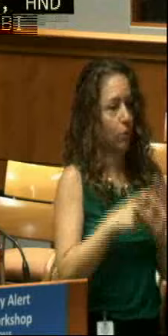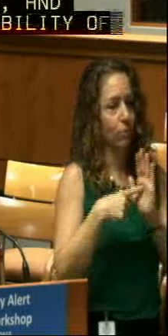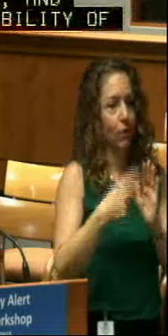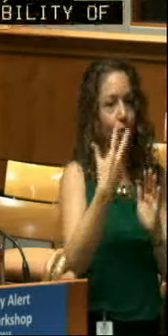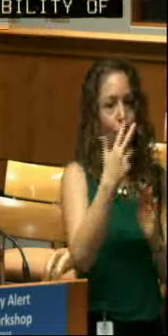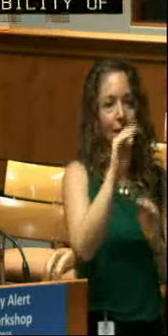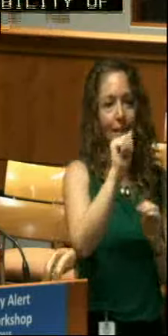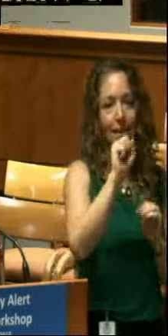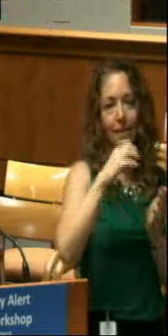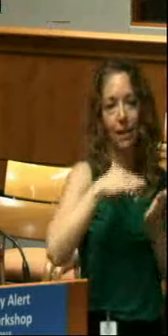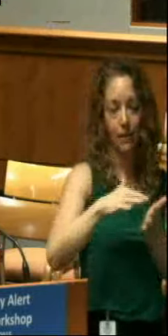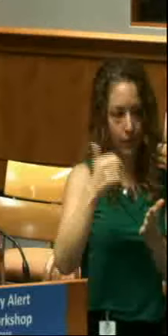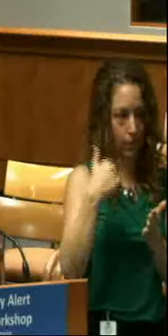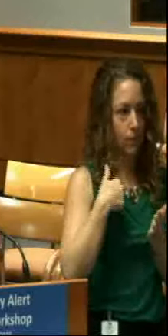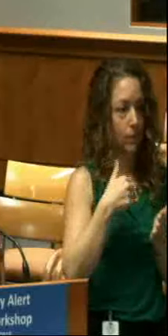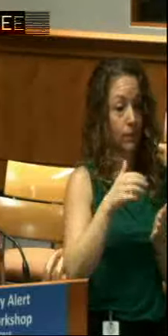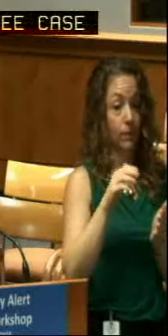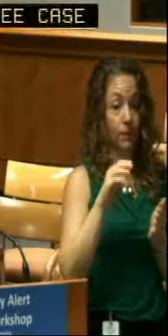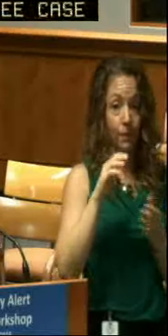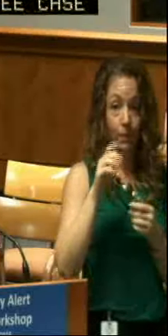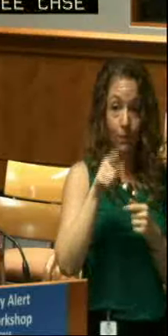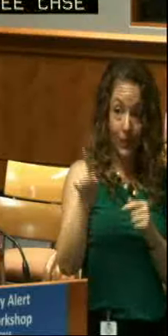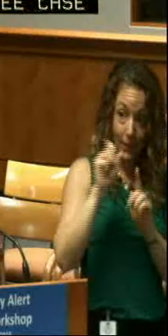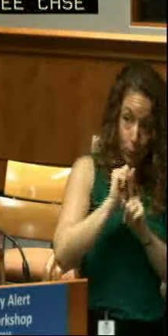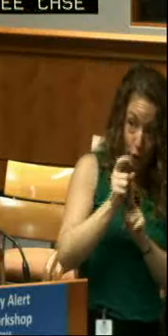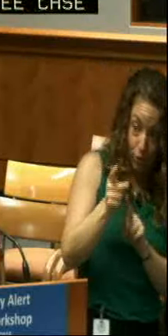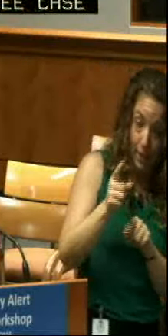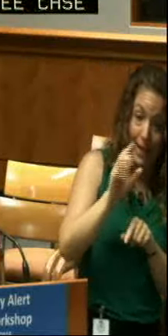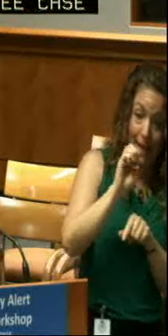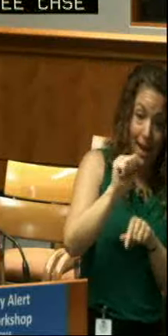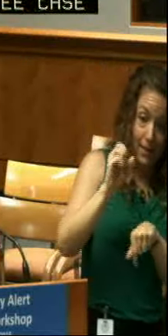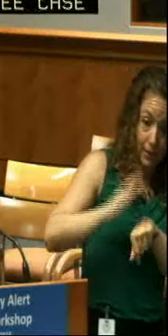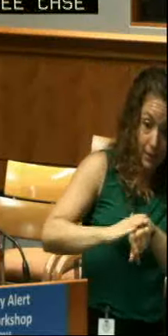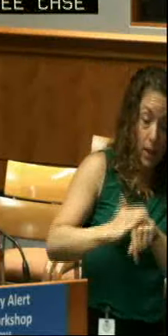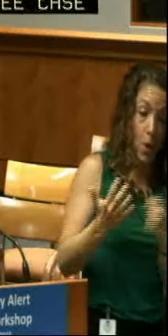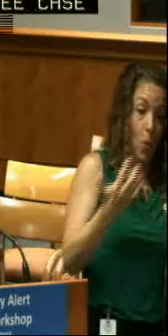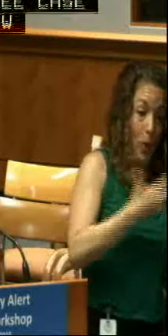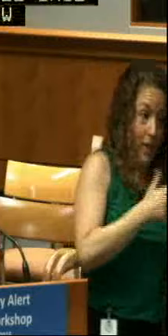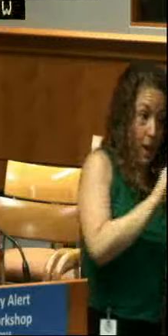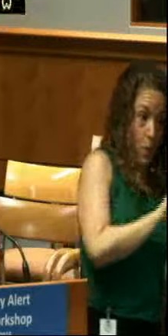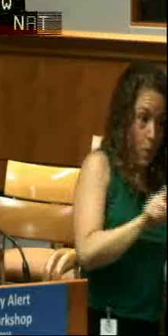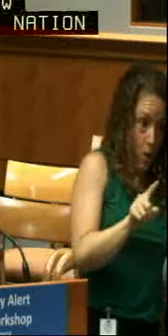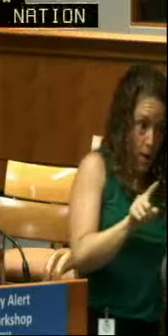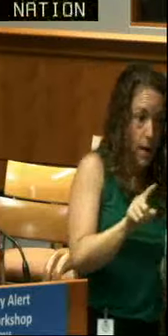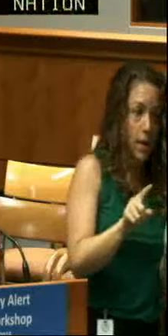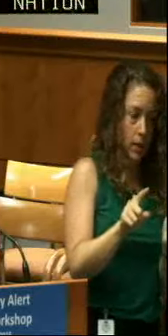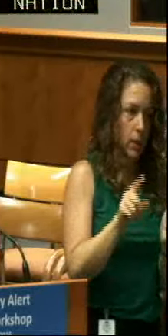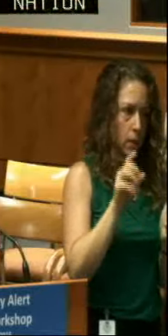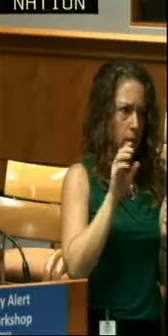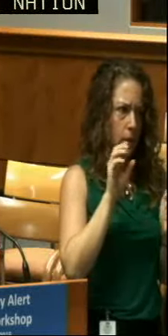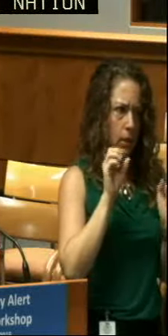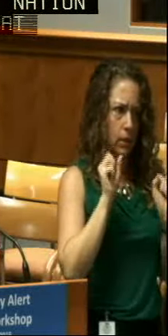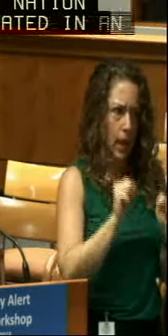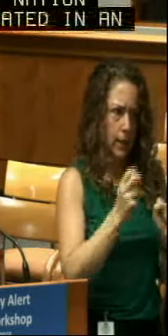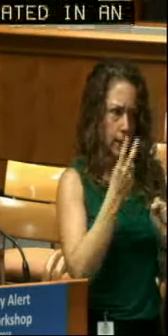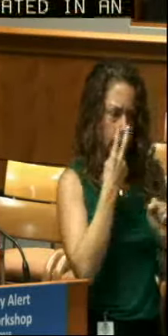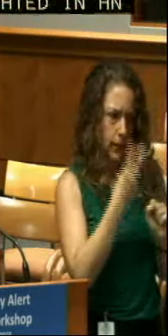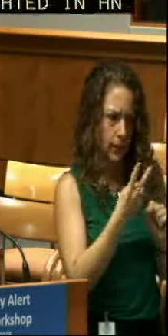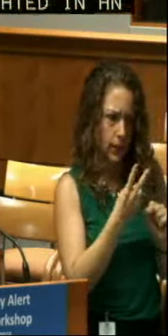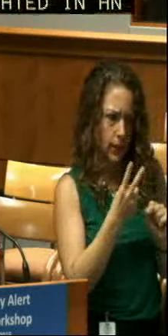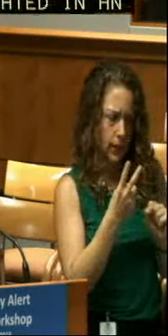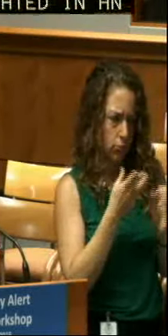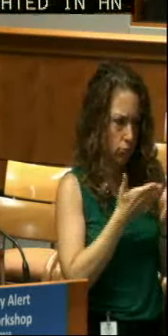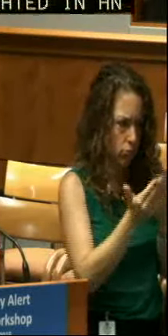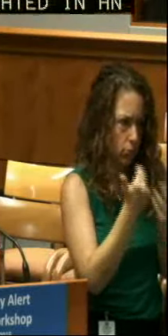combination with 911 can be integrated in an iterative emergency communications dynamic that provides the alert initiator with a